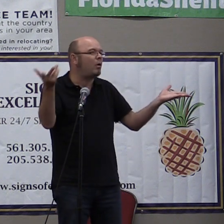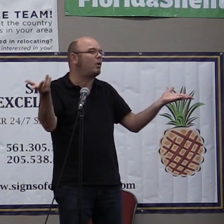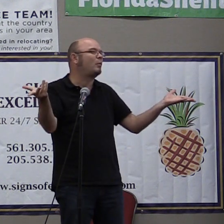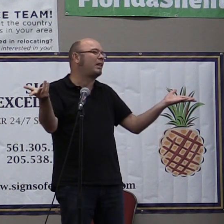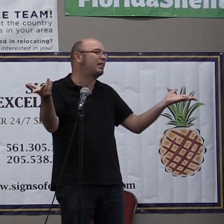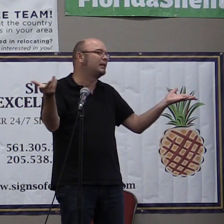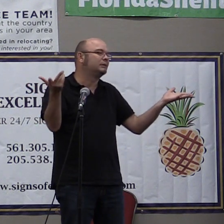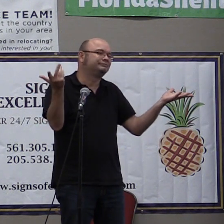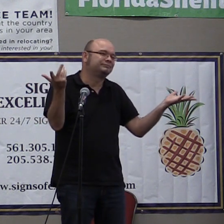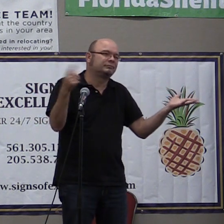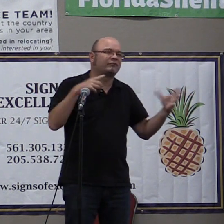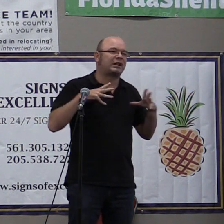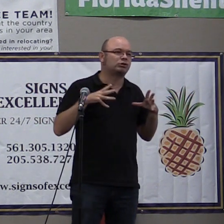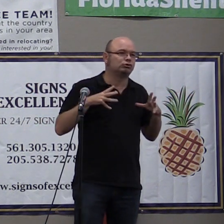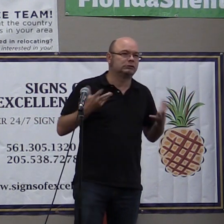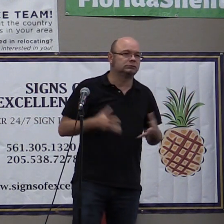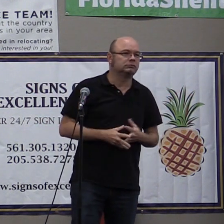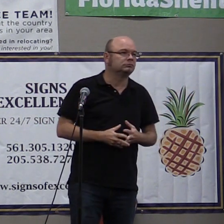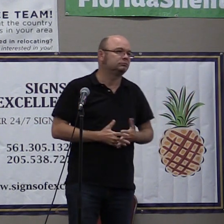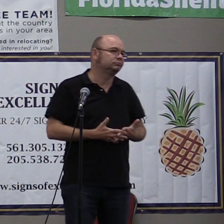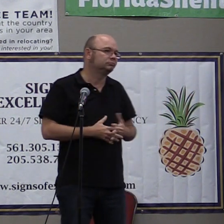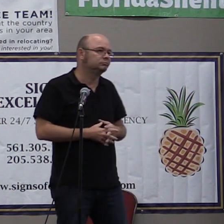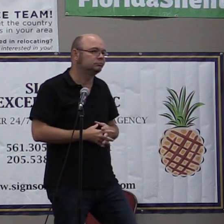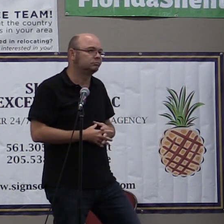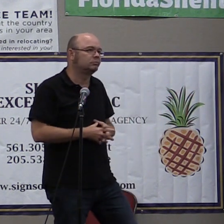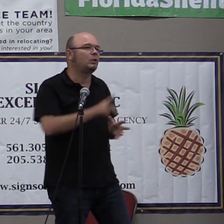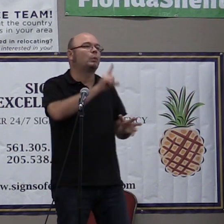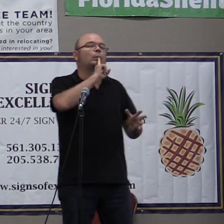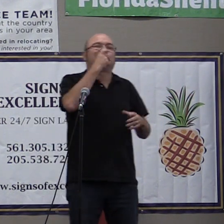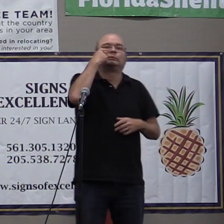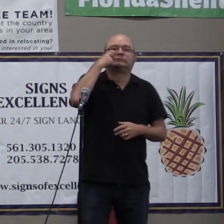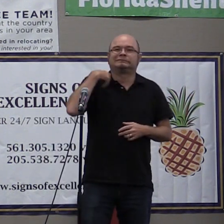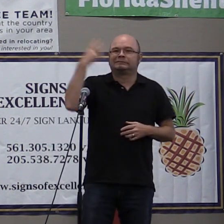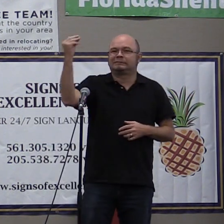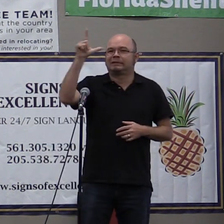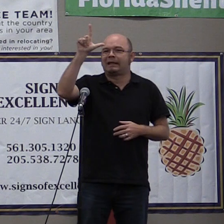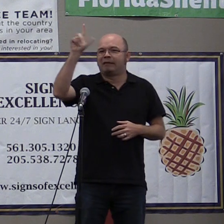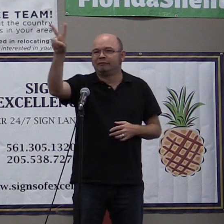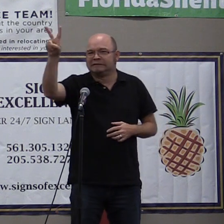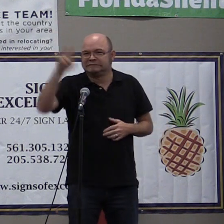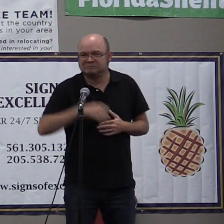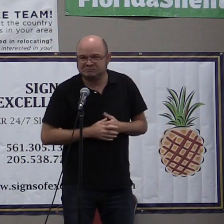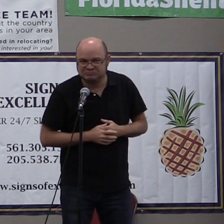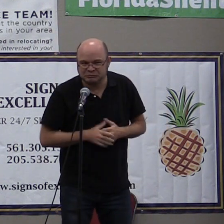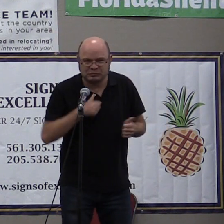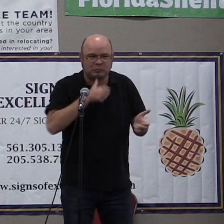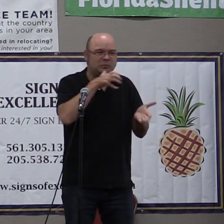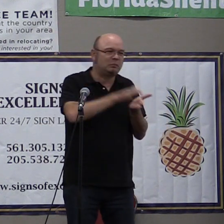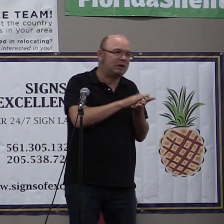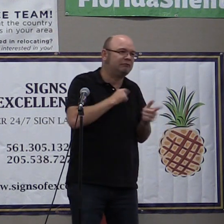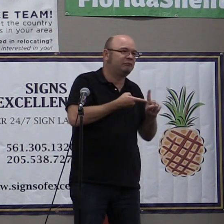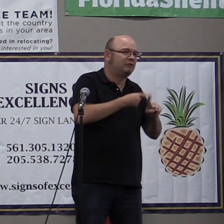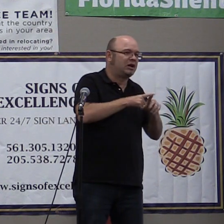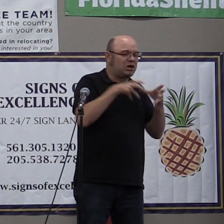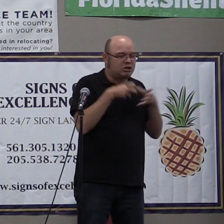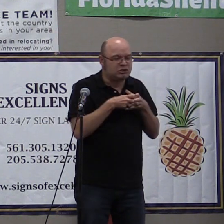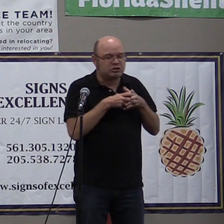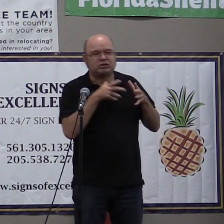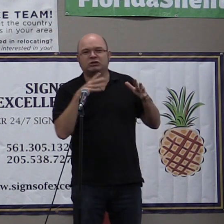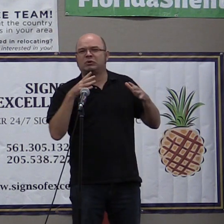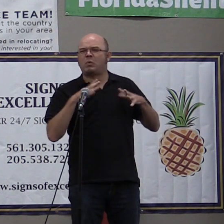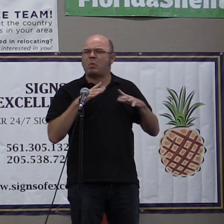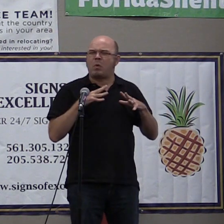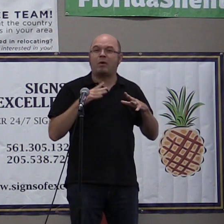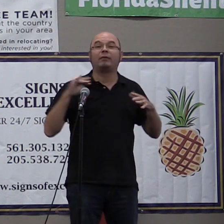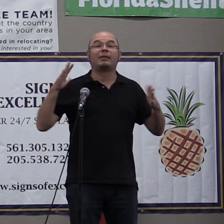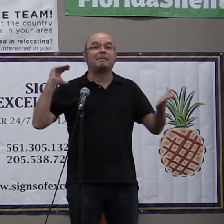Patrick Fisher. And I'm here for vacation, right? I was just in Las Vegas. My wife